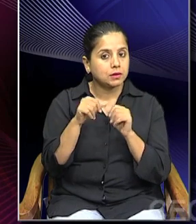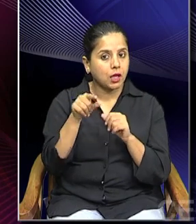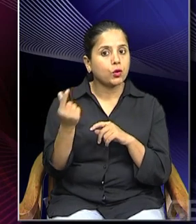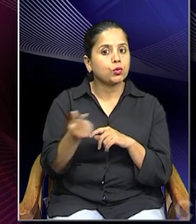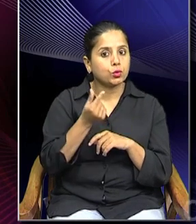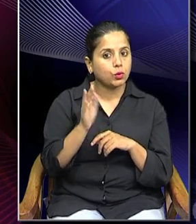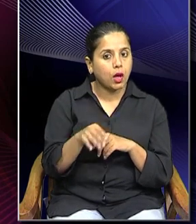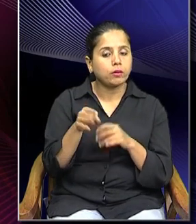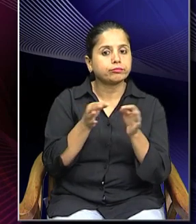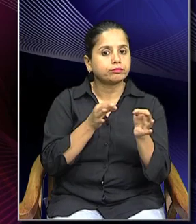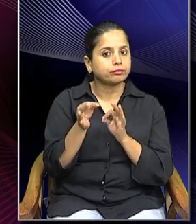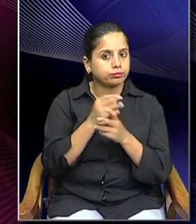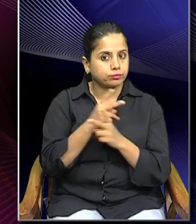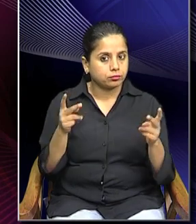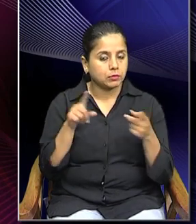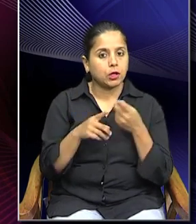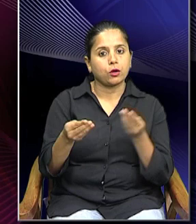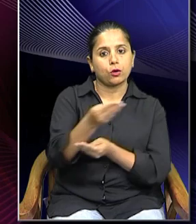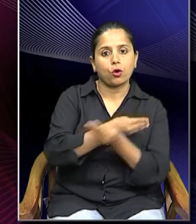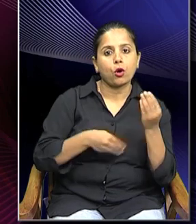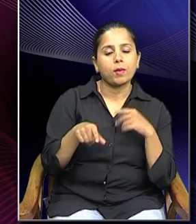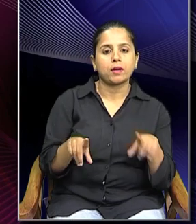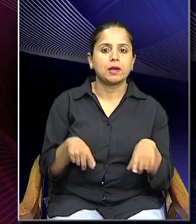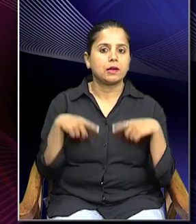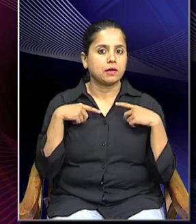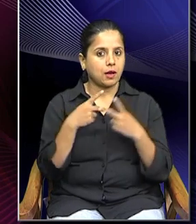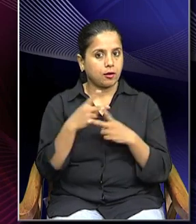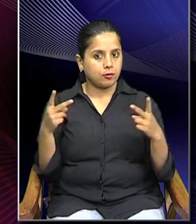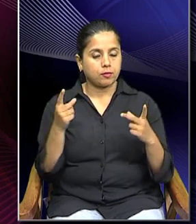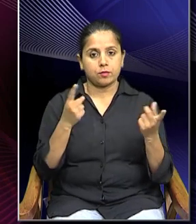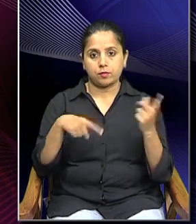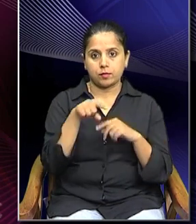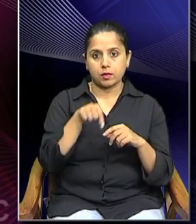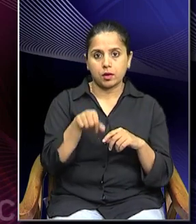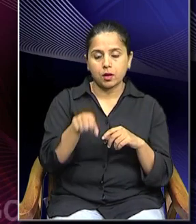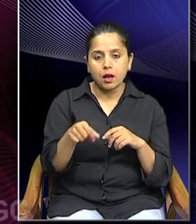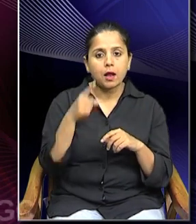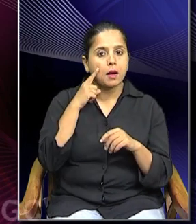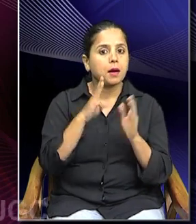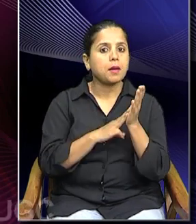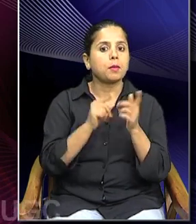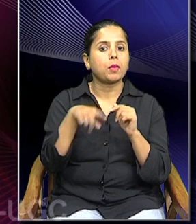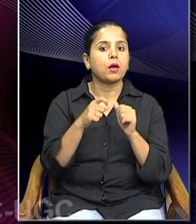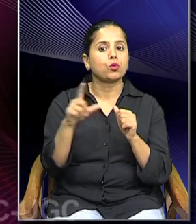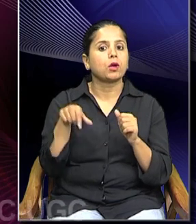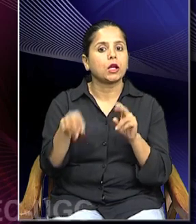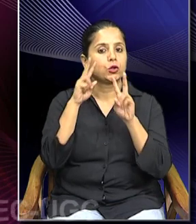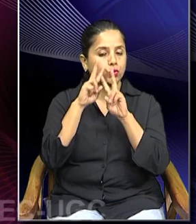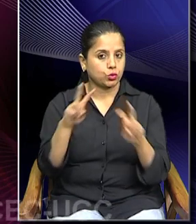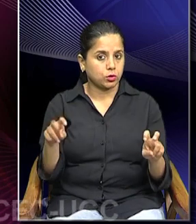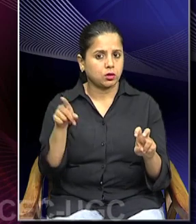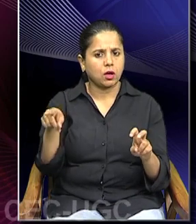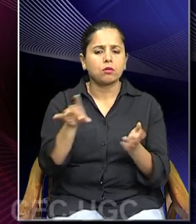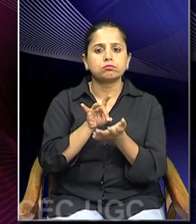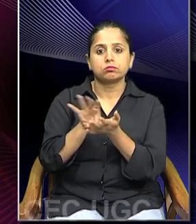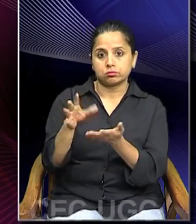an explanation of economic life based on empirical research. She